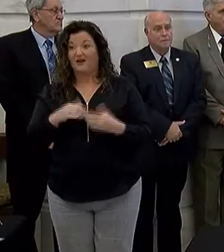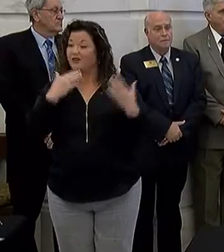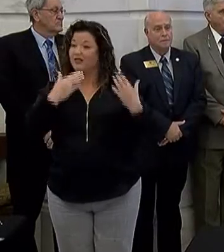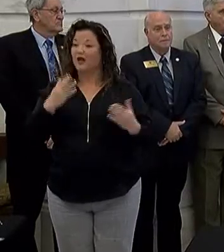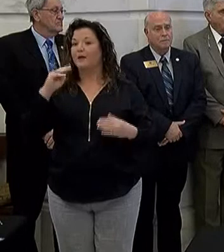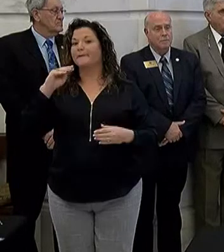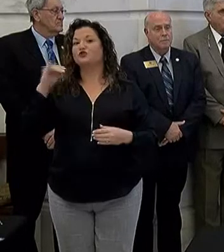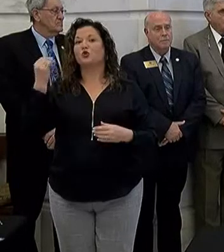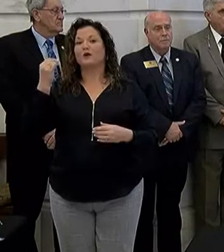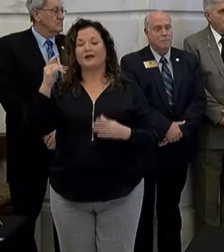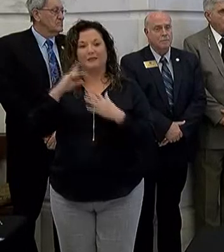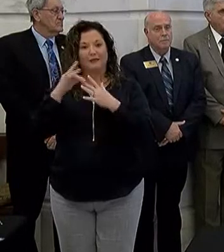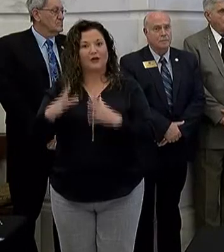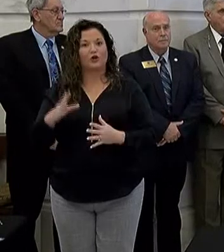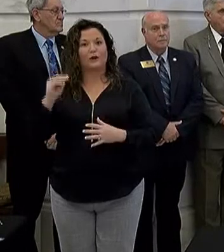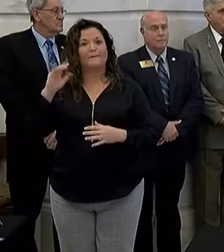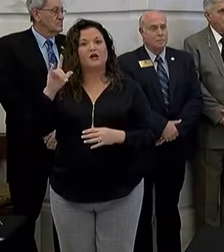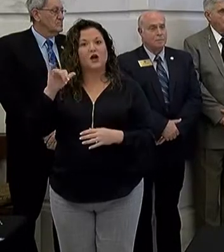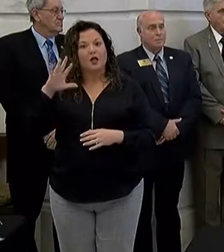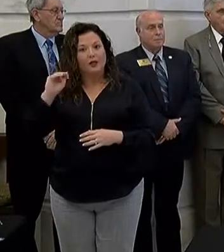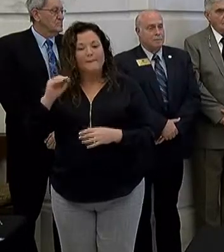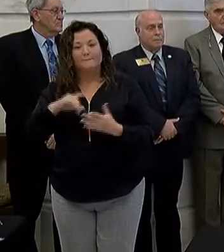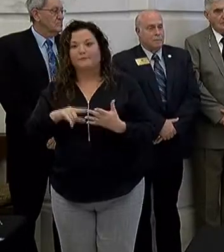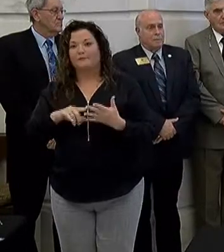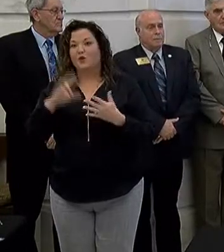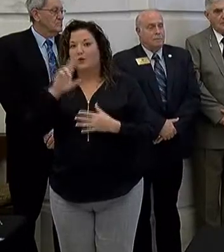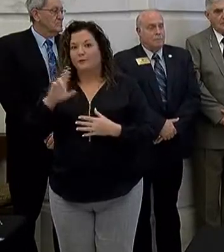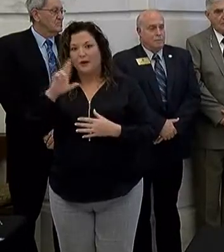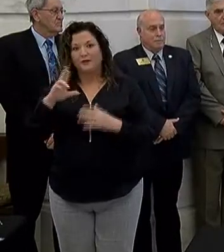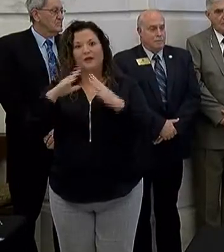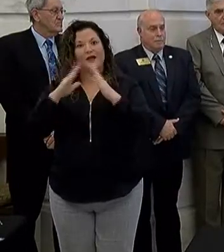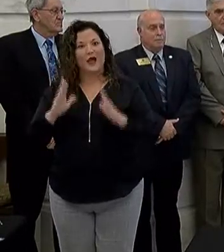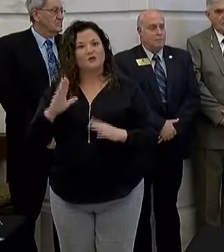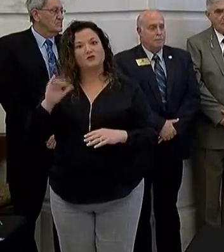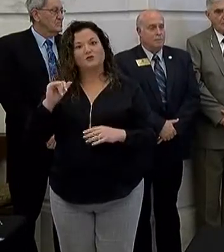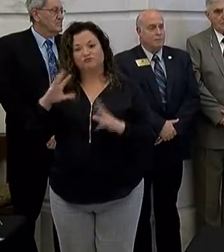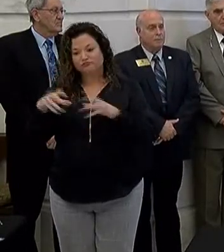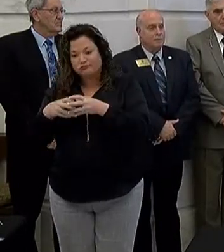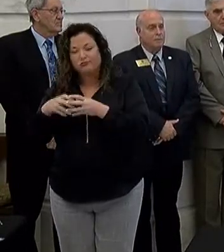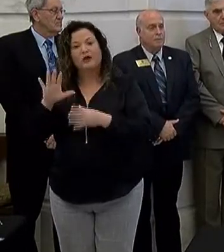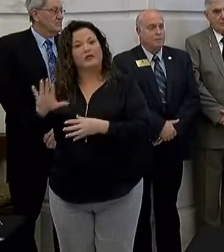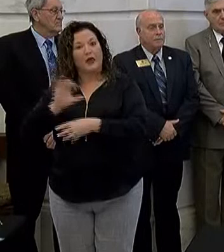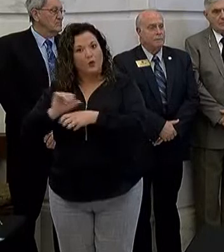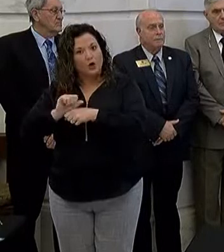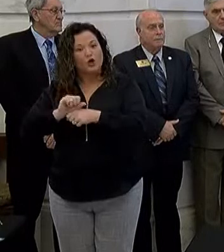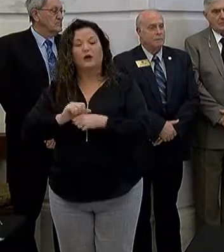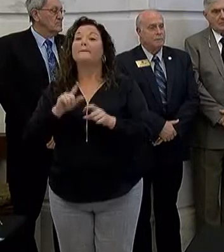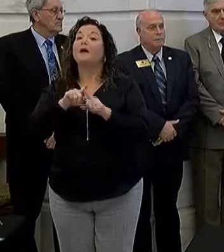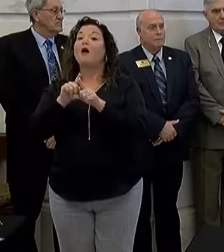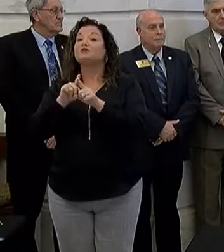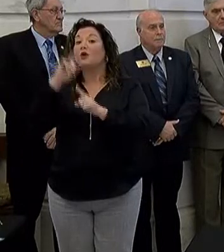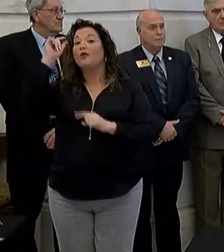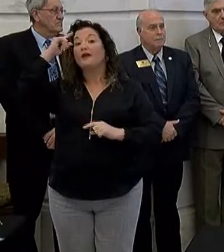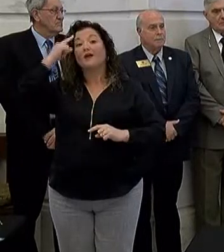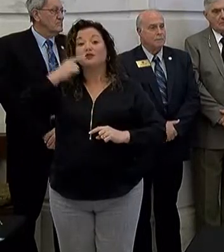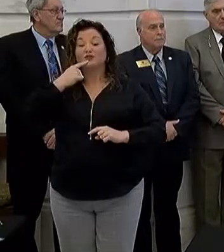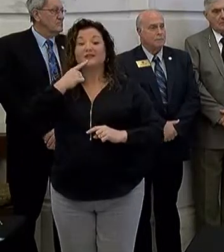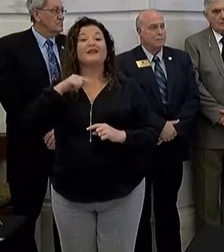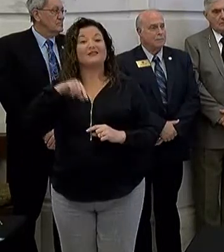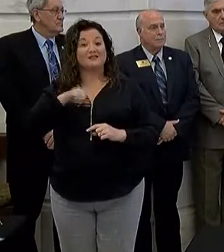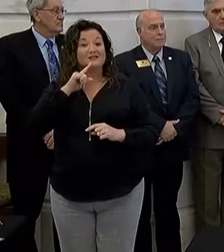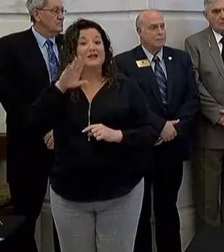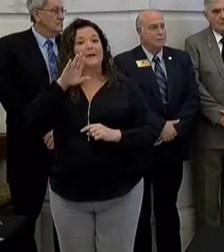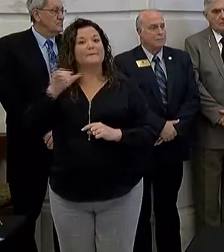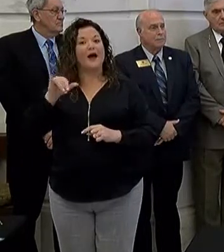Majority Leader McCollum and the Republican House Caucus for their work on this. But also, as the governor said, it was a bipartisan